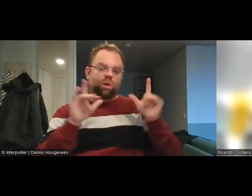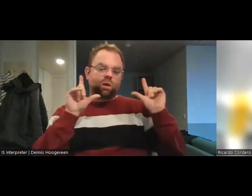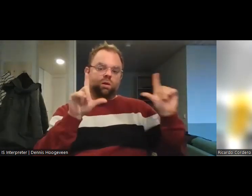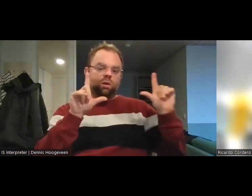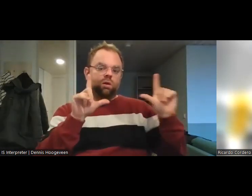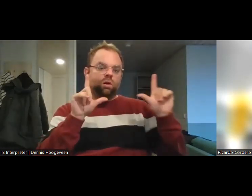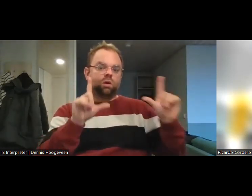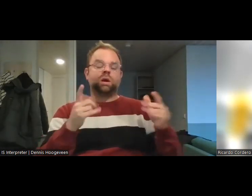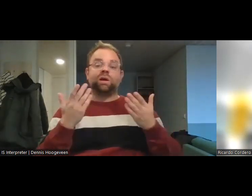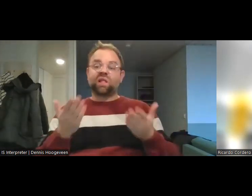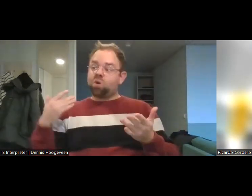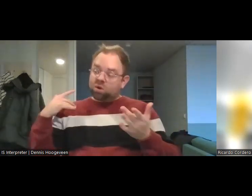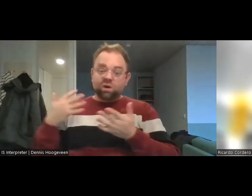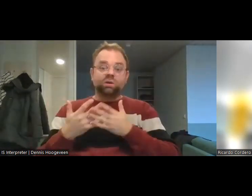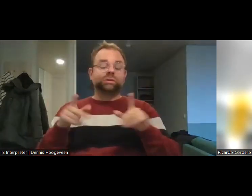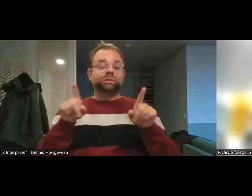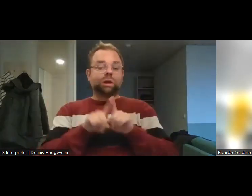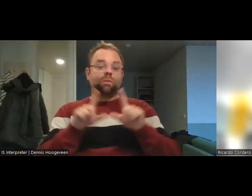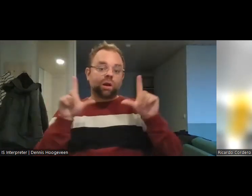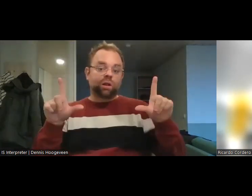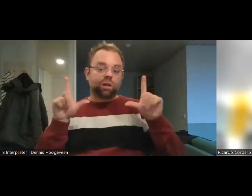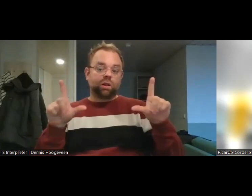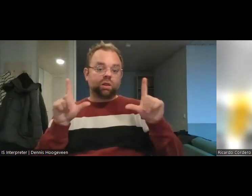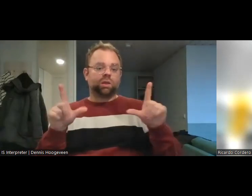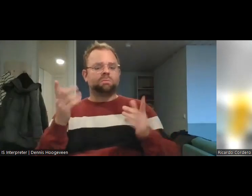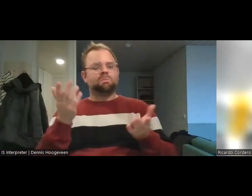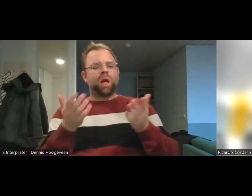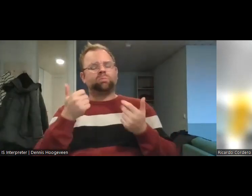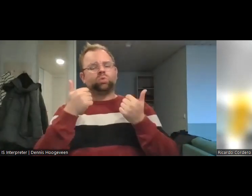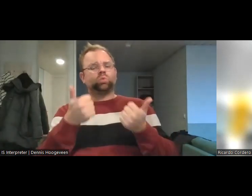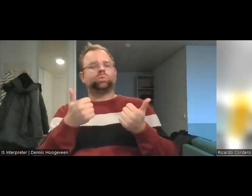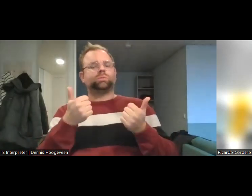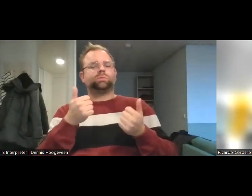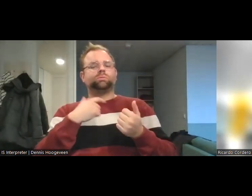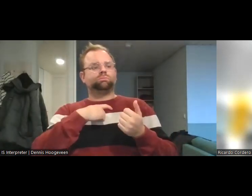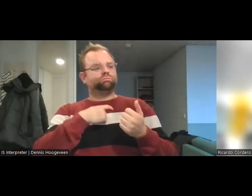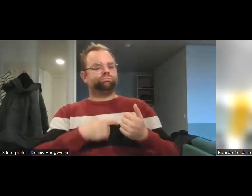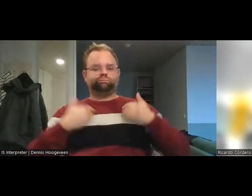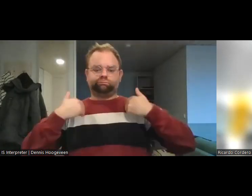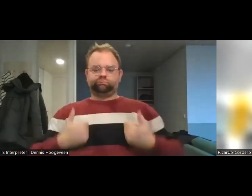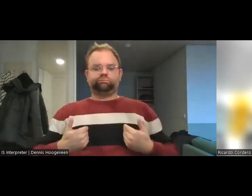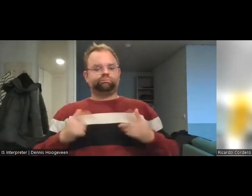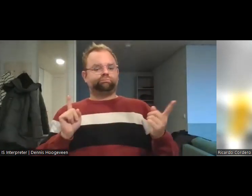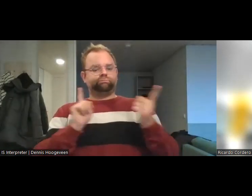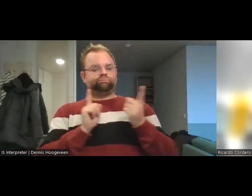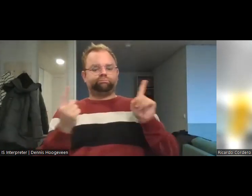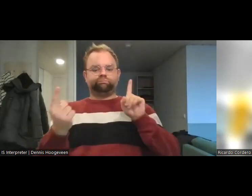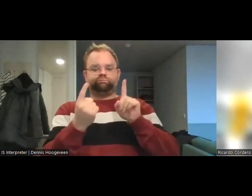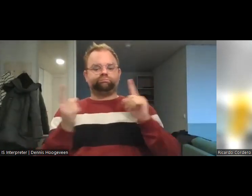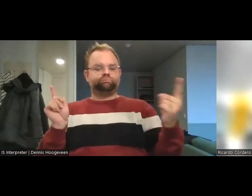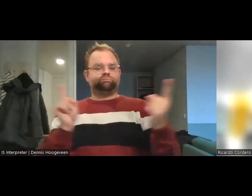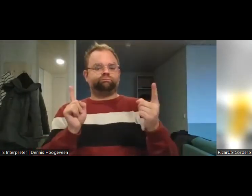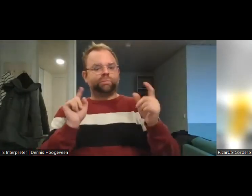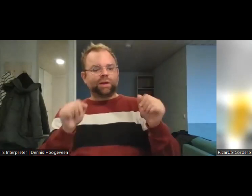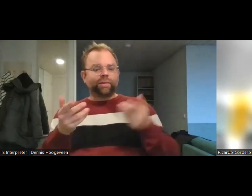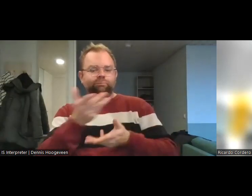together, and sometimes there are things that can come up that cannot really be online. But